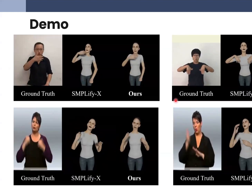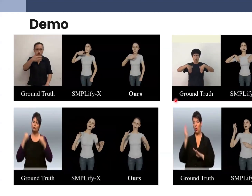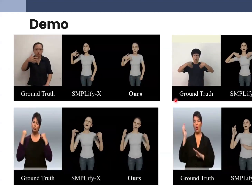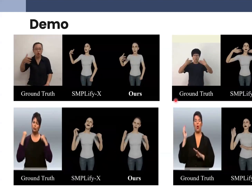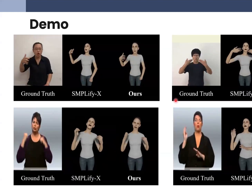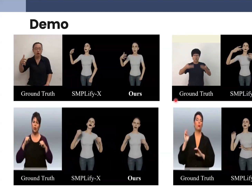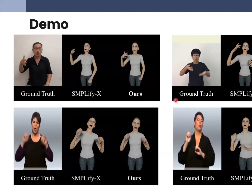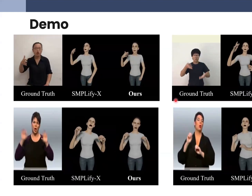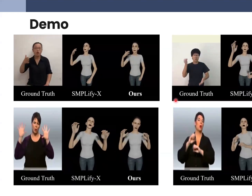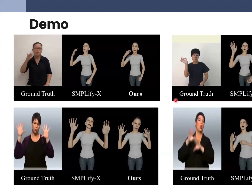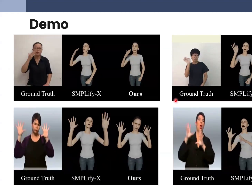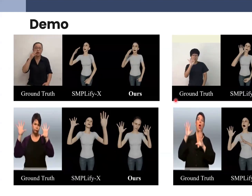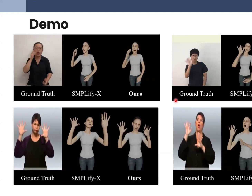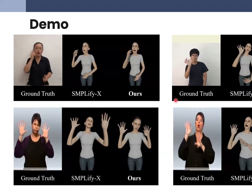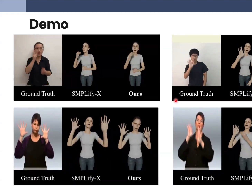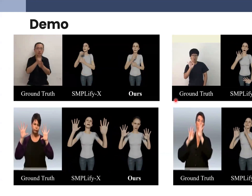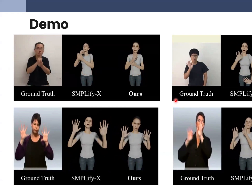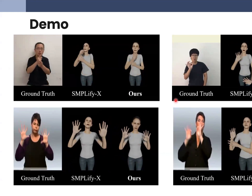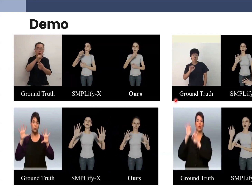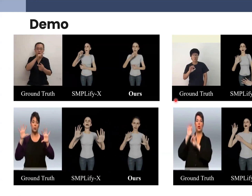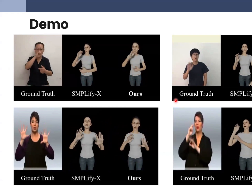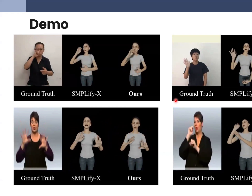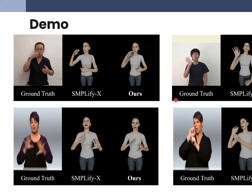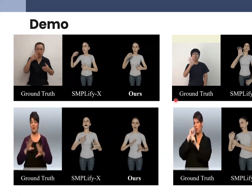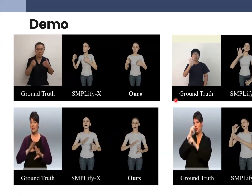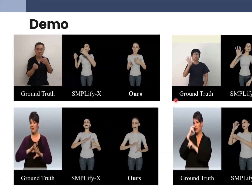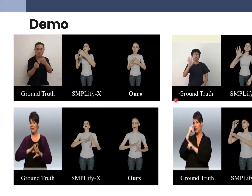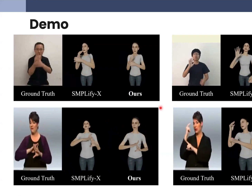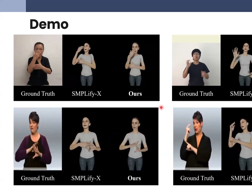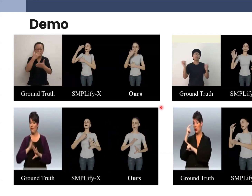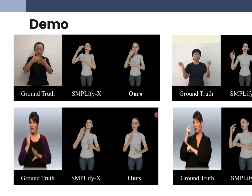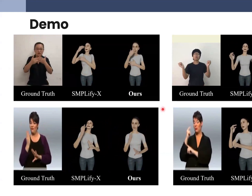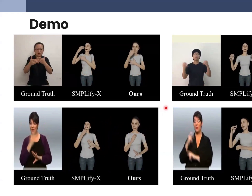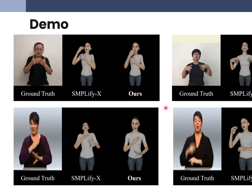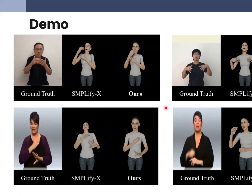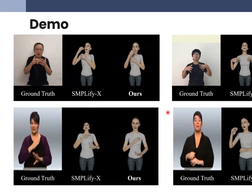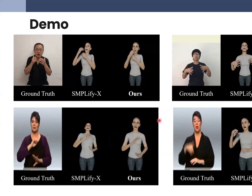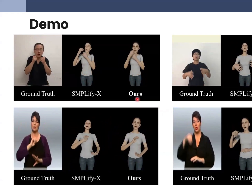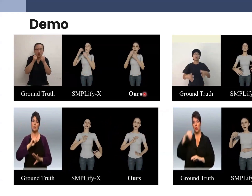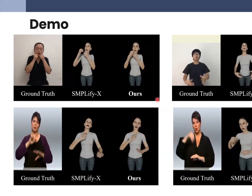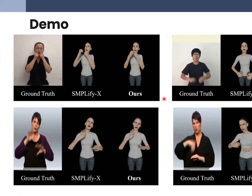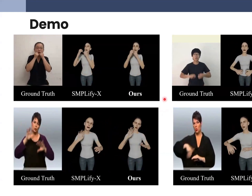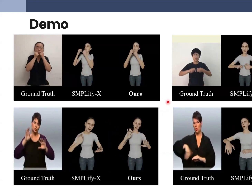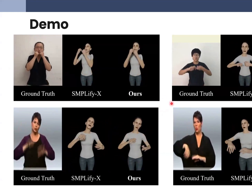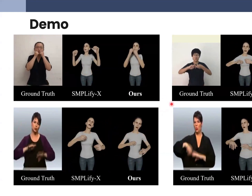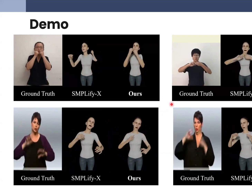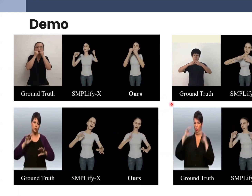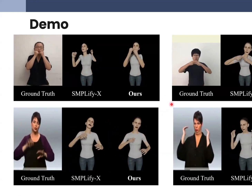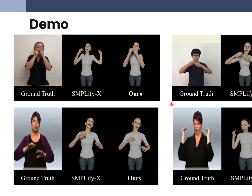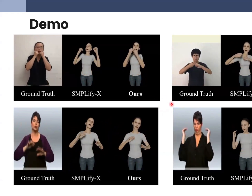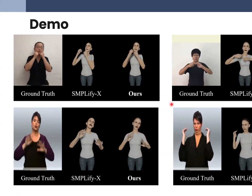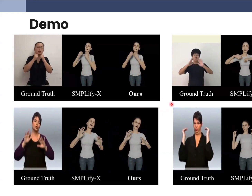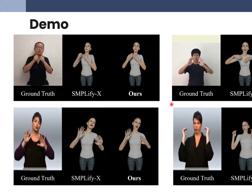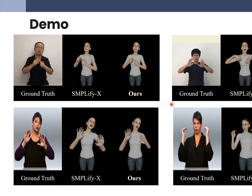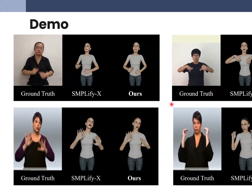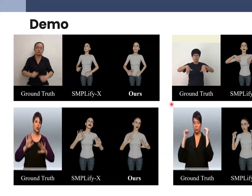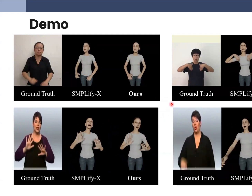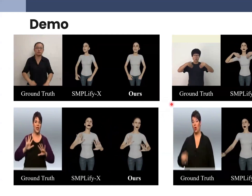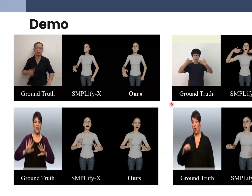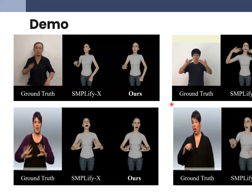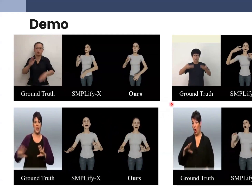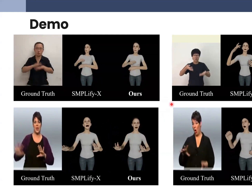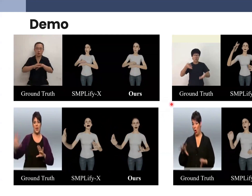Here are several demos comparing our method with the baseline. It's evident that our method can output much